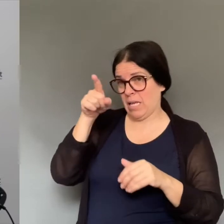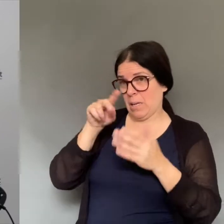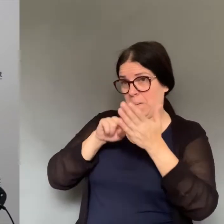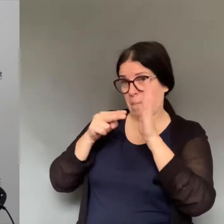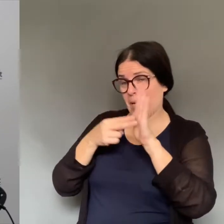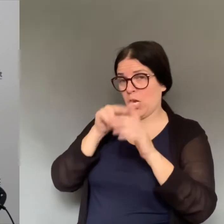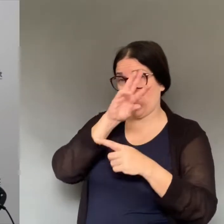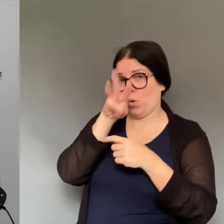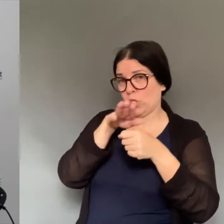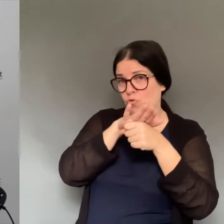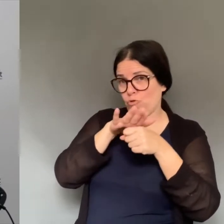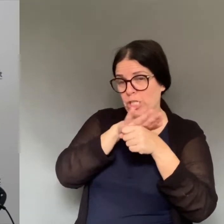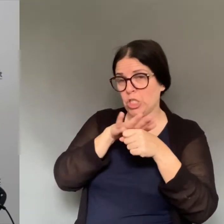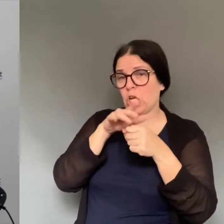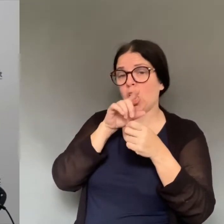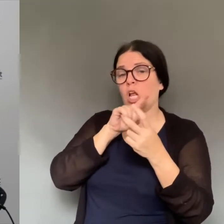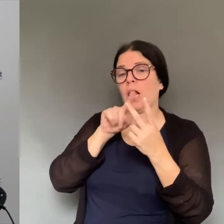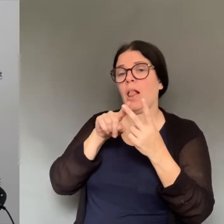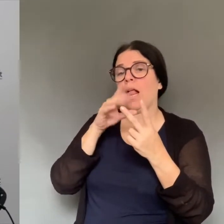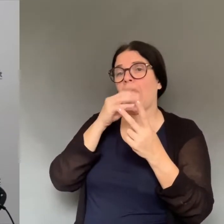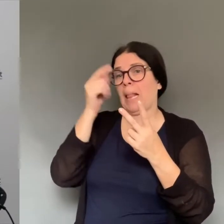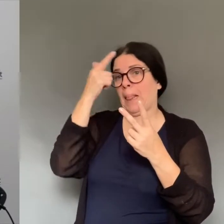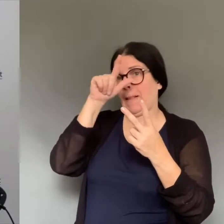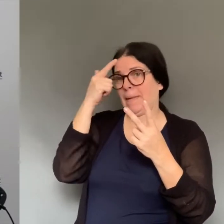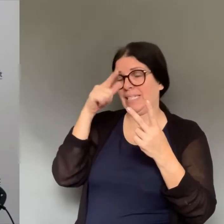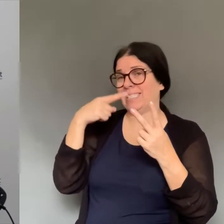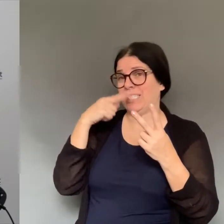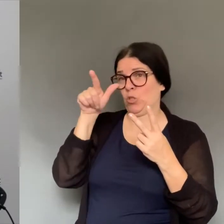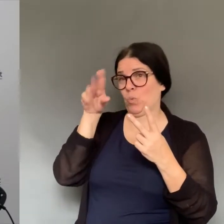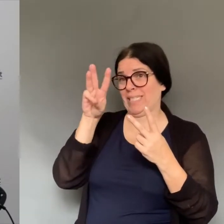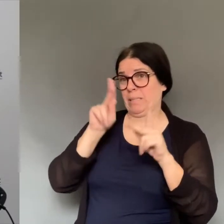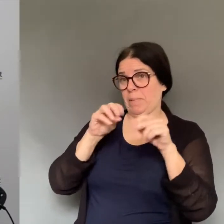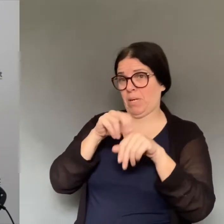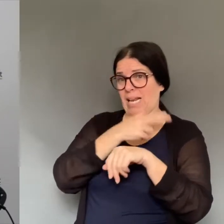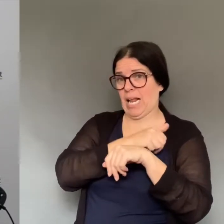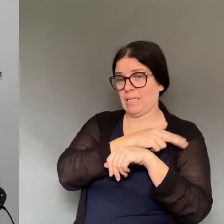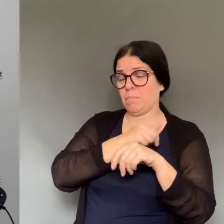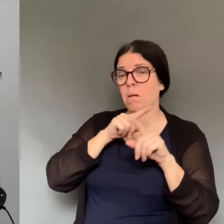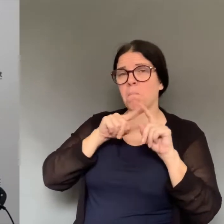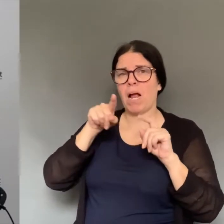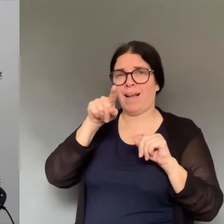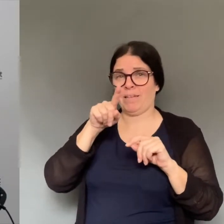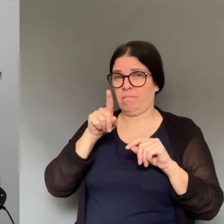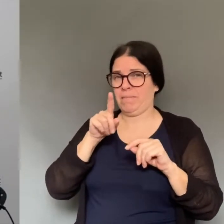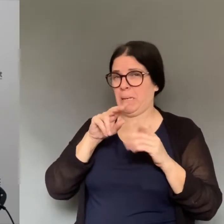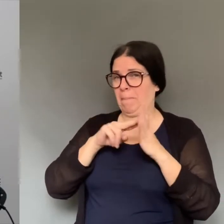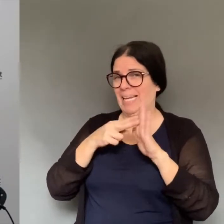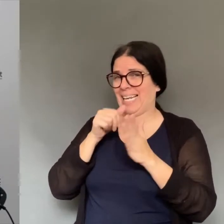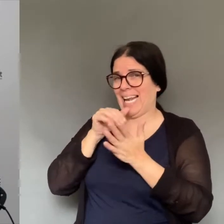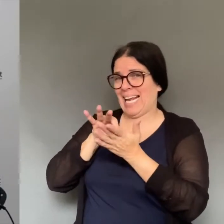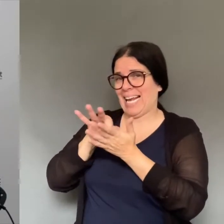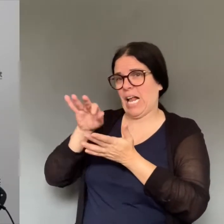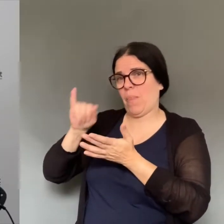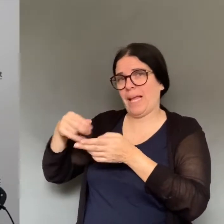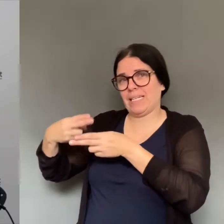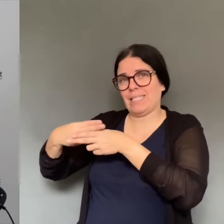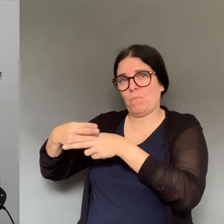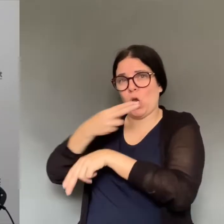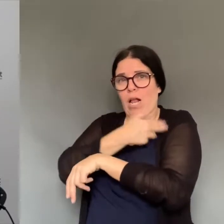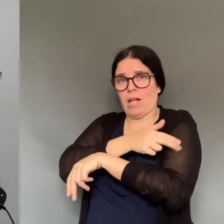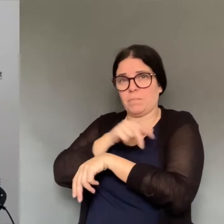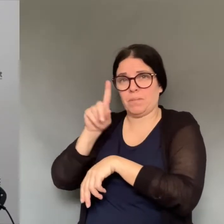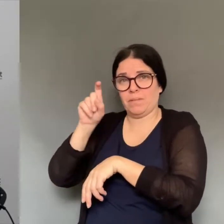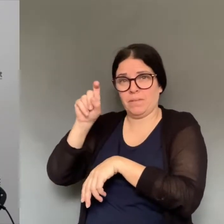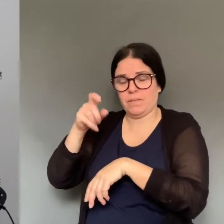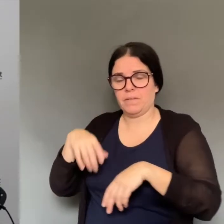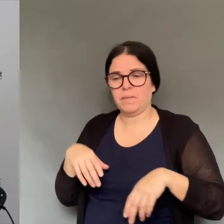and Leamington Hospital and not the field hospital? That is correct. If you add the field hospital, it will go up more than, I